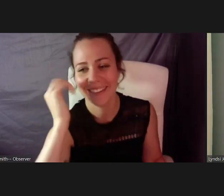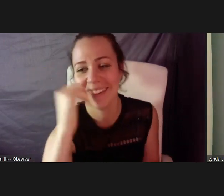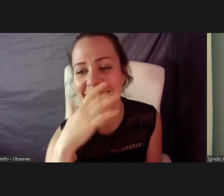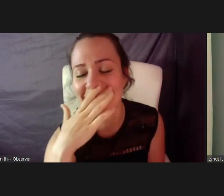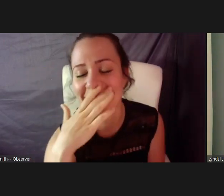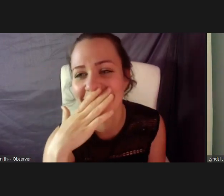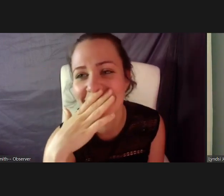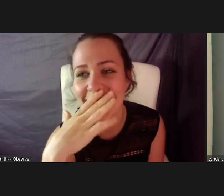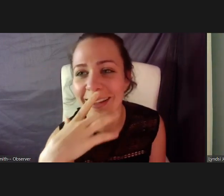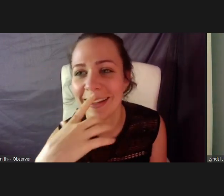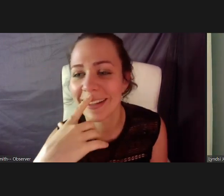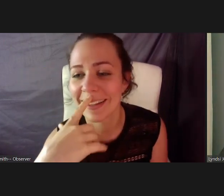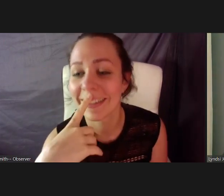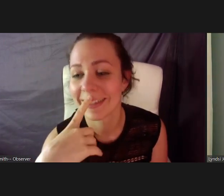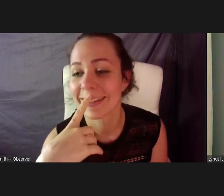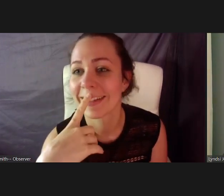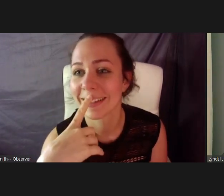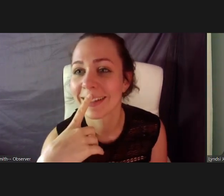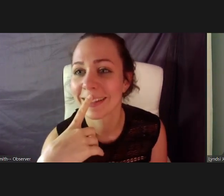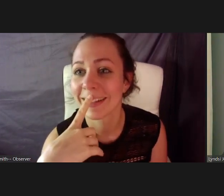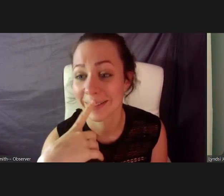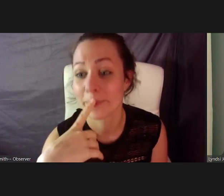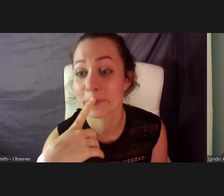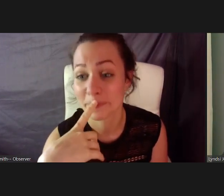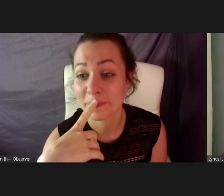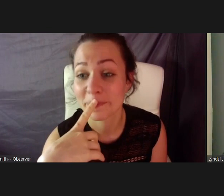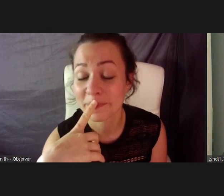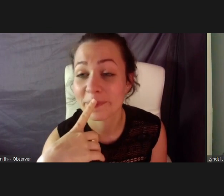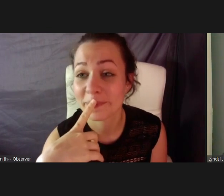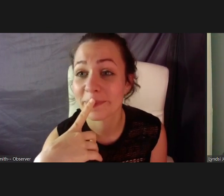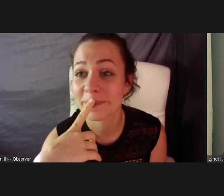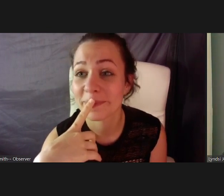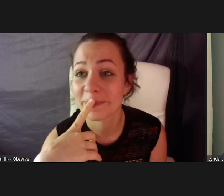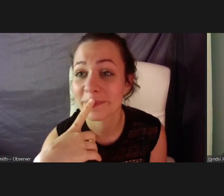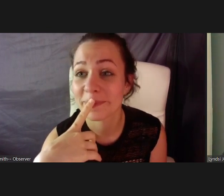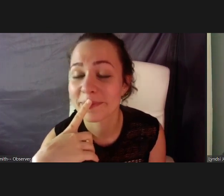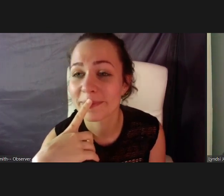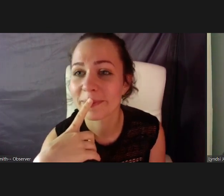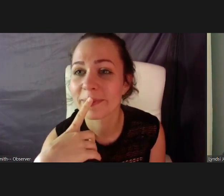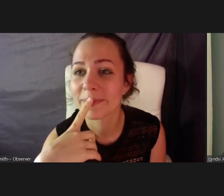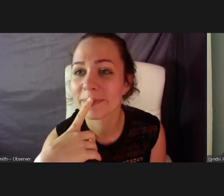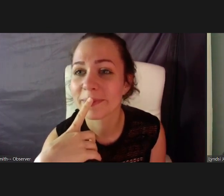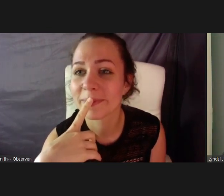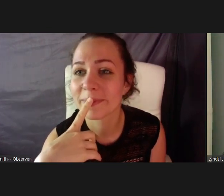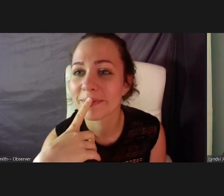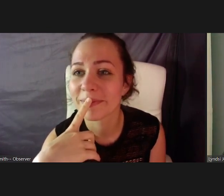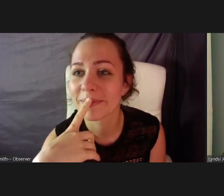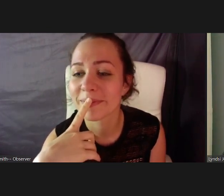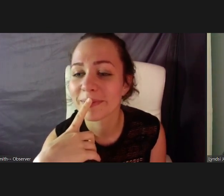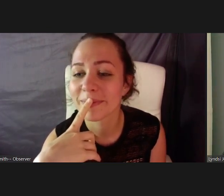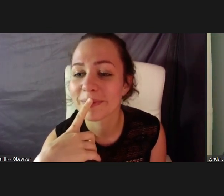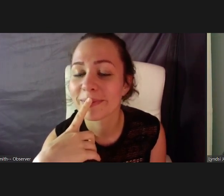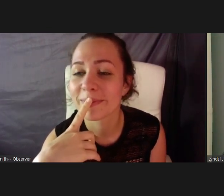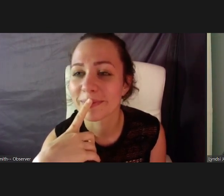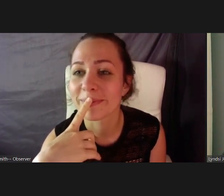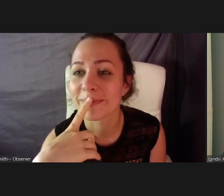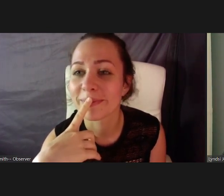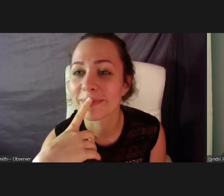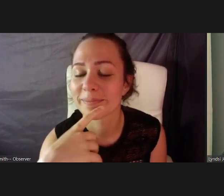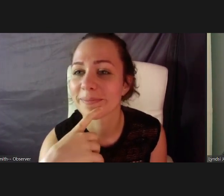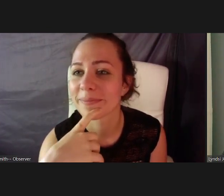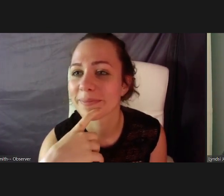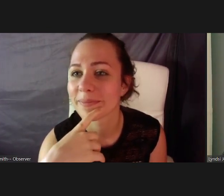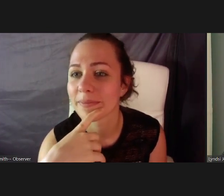I'm so excited to pick one out. Like, I'm so excited. I'm like, I don't know what to do because there's so many ideas. Like, I feel like she should do that,